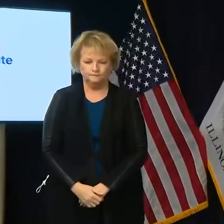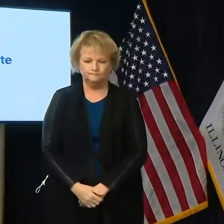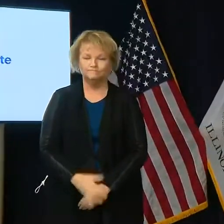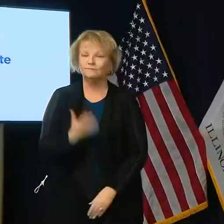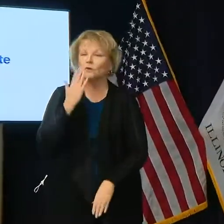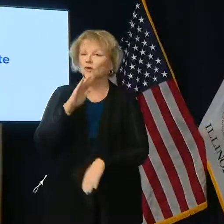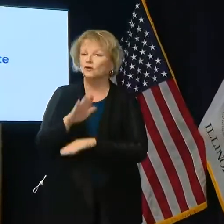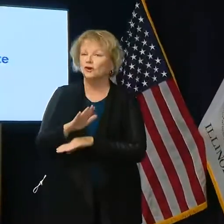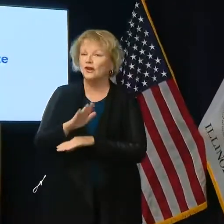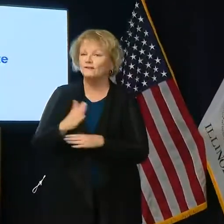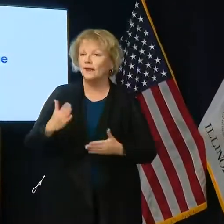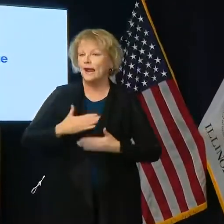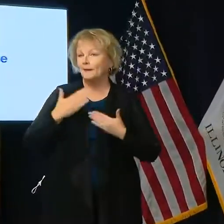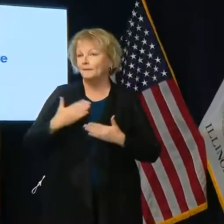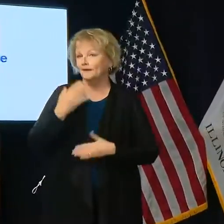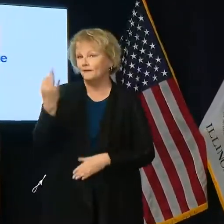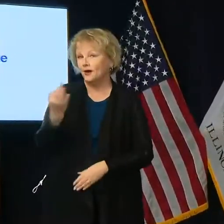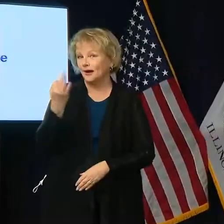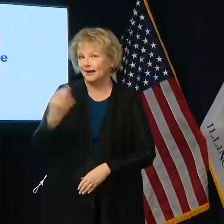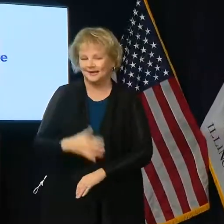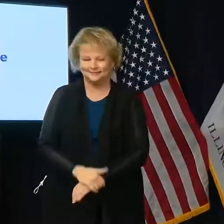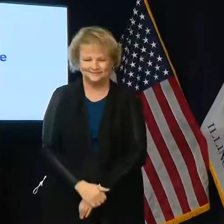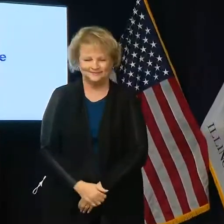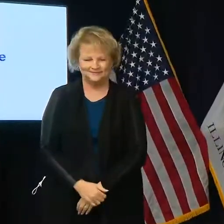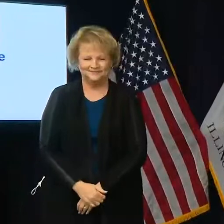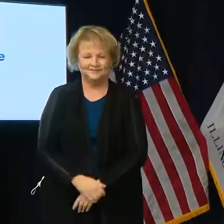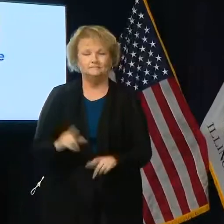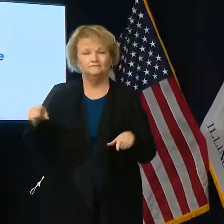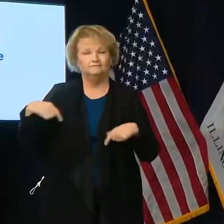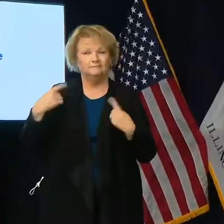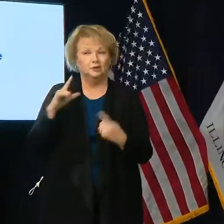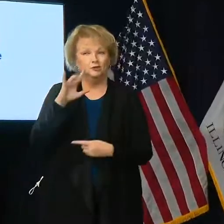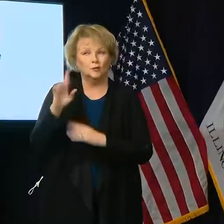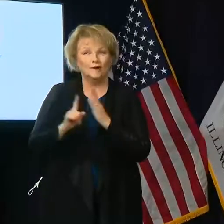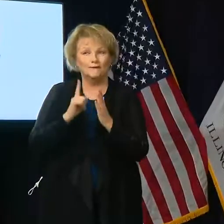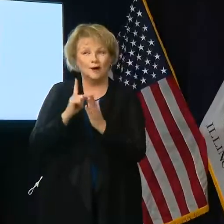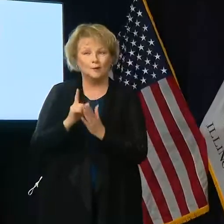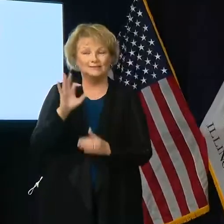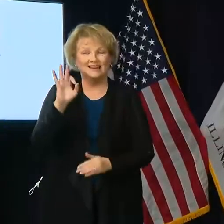Good afternoon and happy Friday. In the last 24 hours,